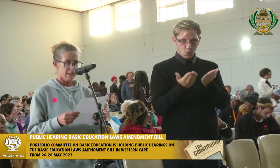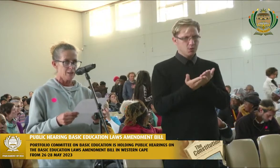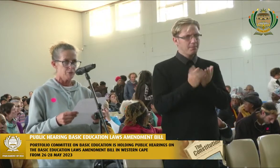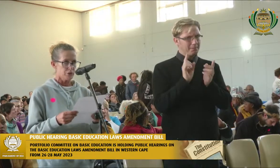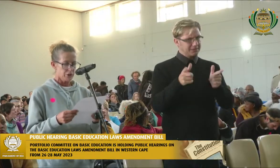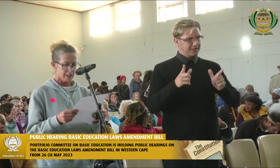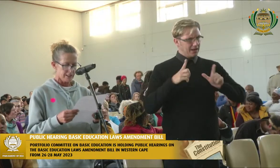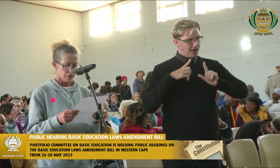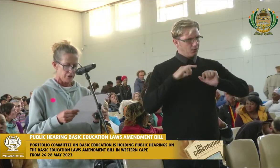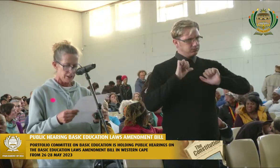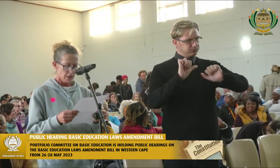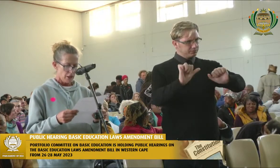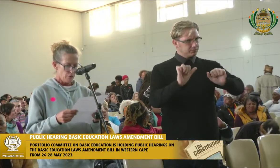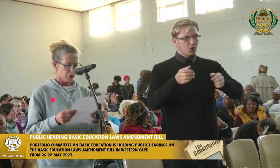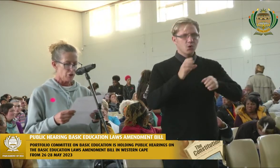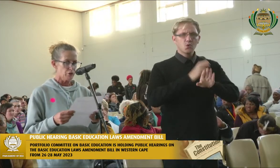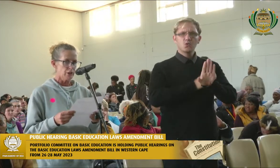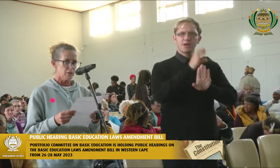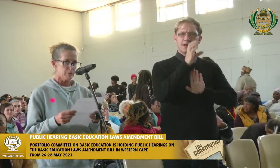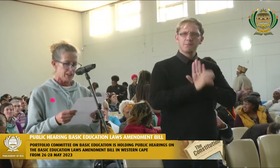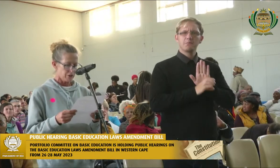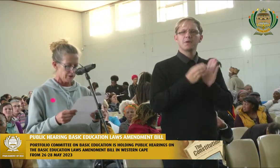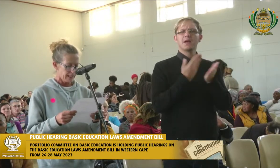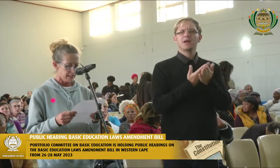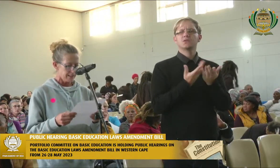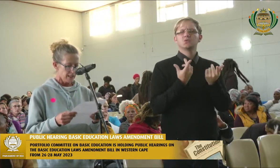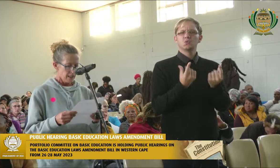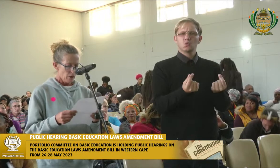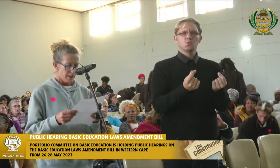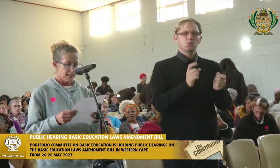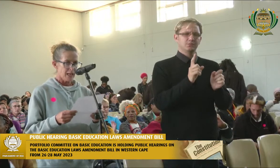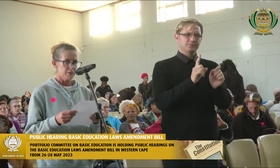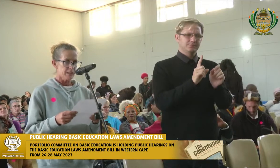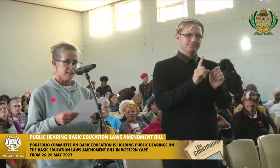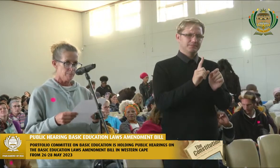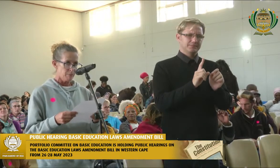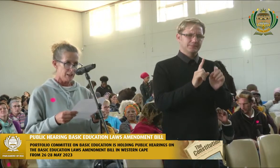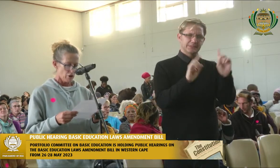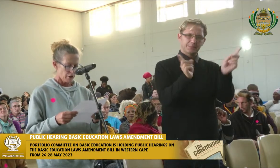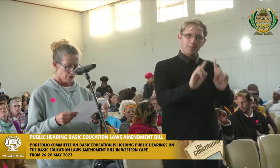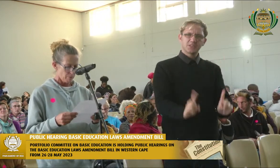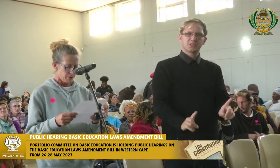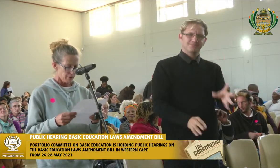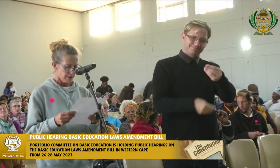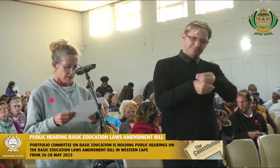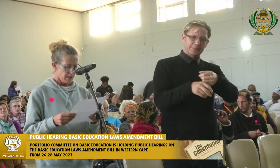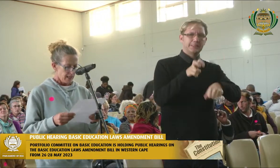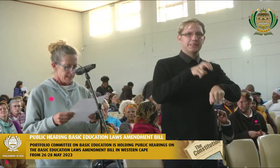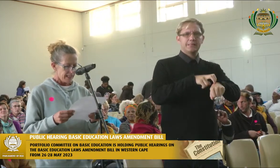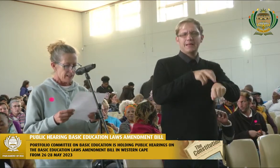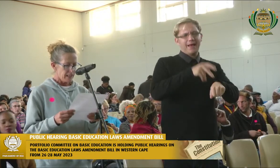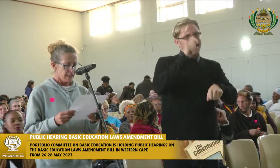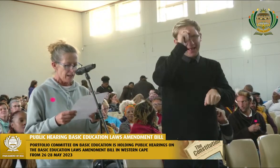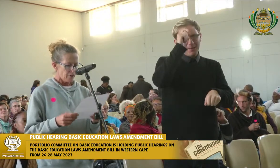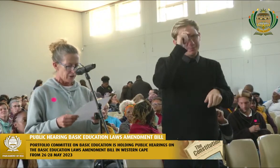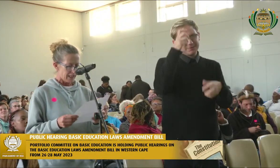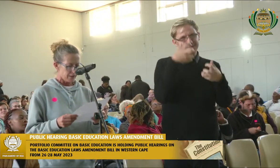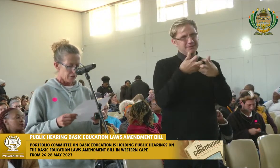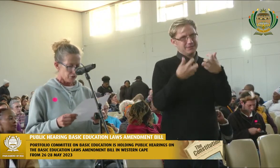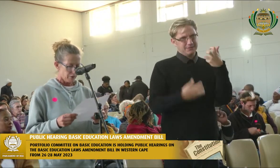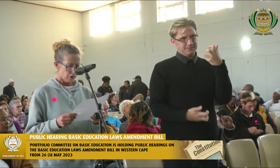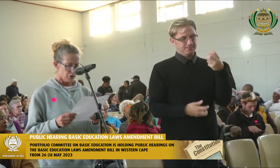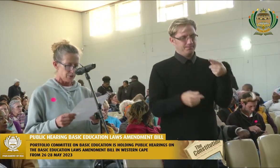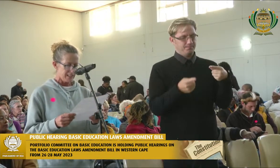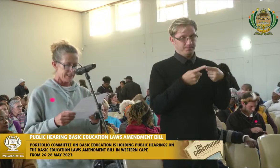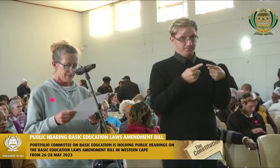use a curriculum suited for children with special needs, where CAPS is simply not an option. Secondly, I